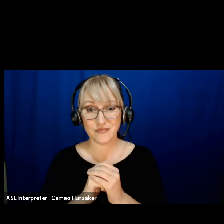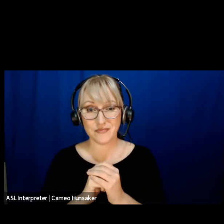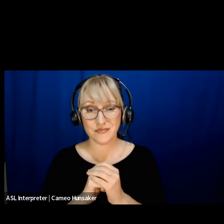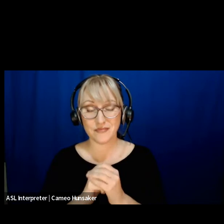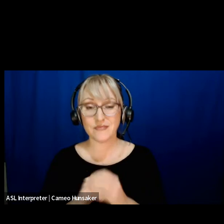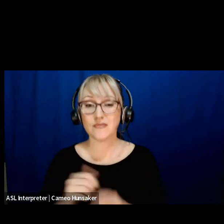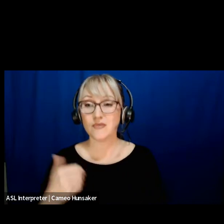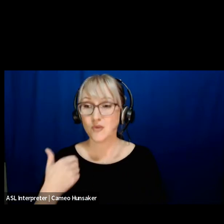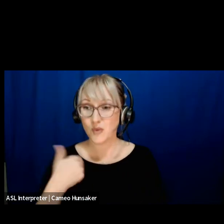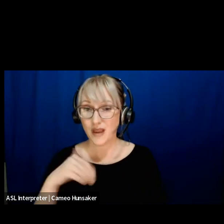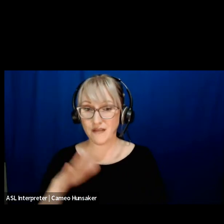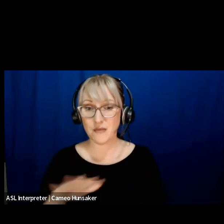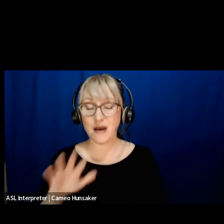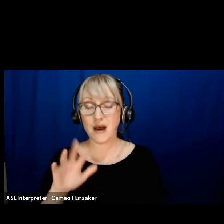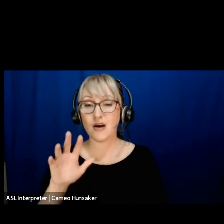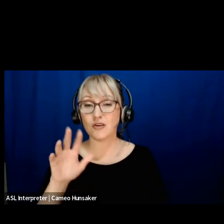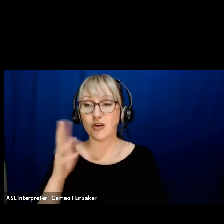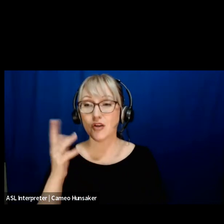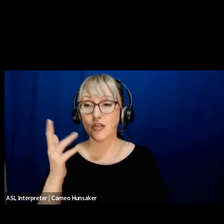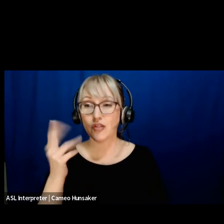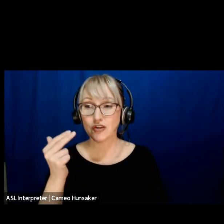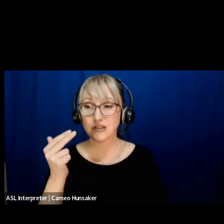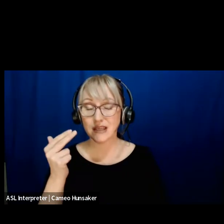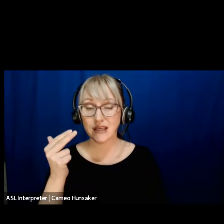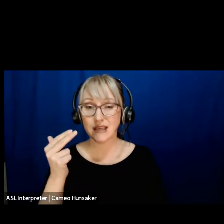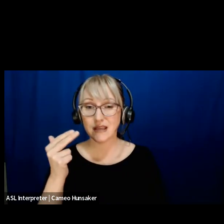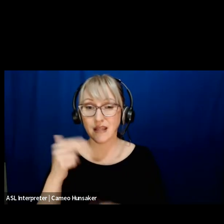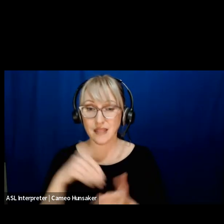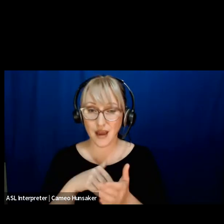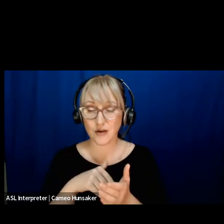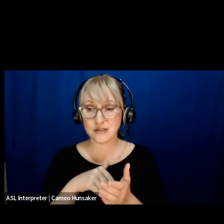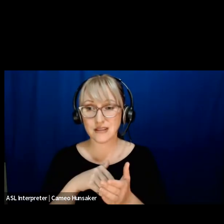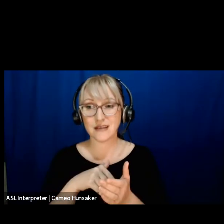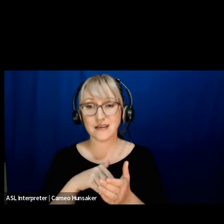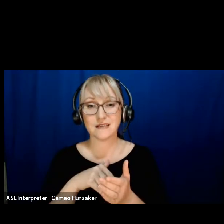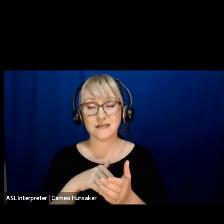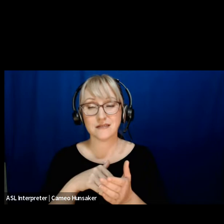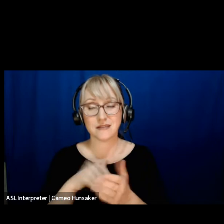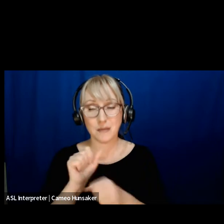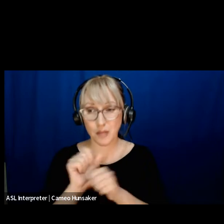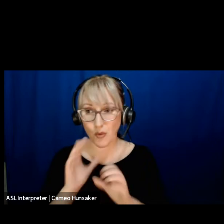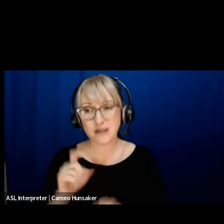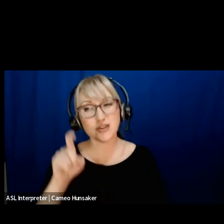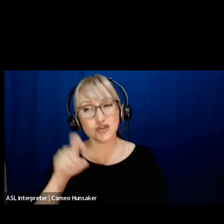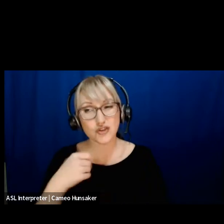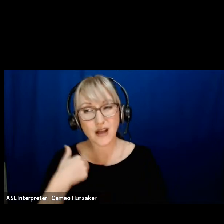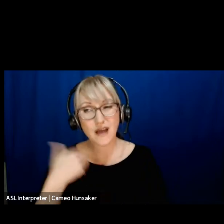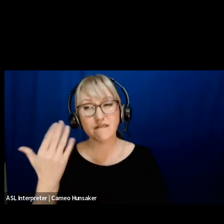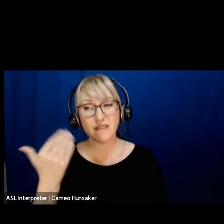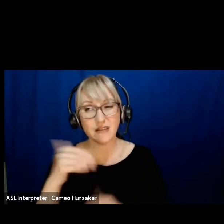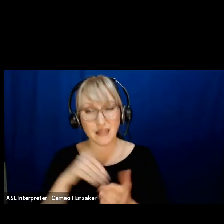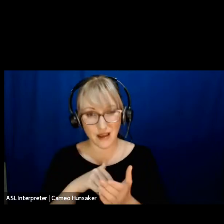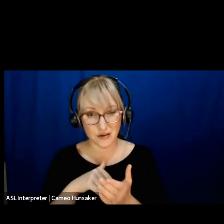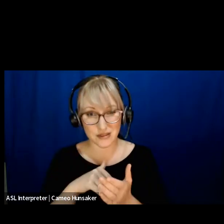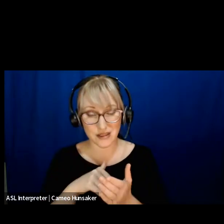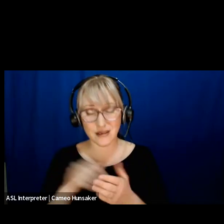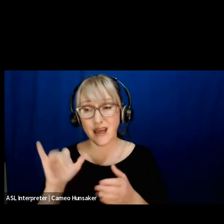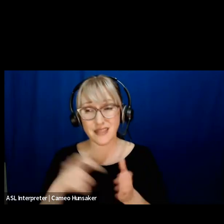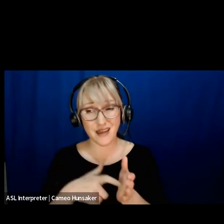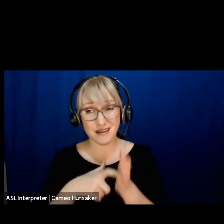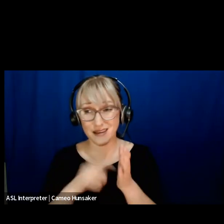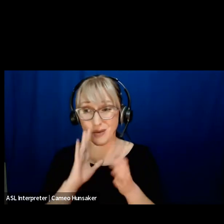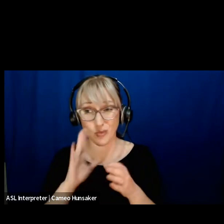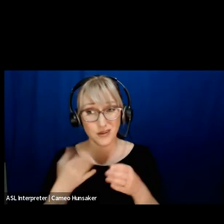13,500 employees. We should have close to 15,000. And the need is only going to increase